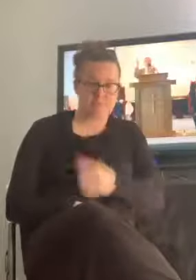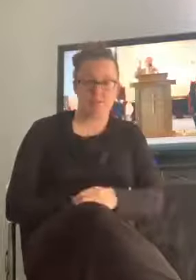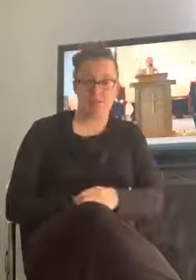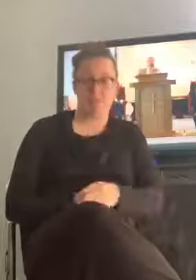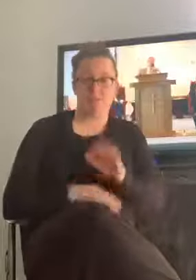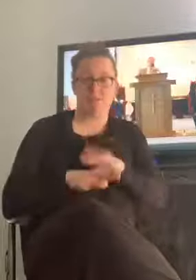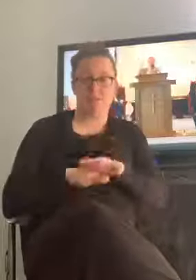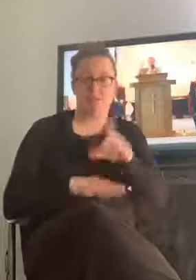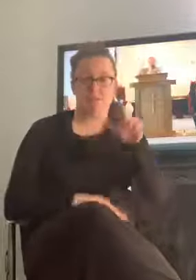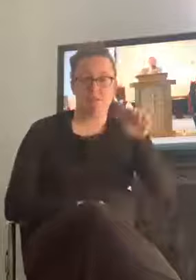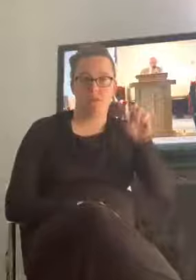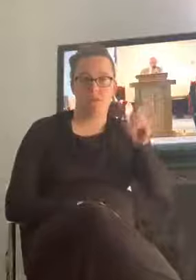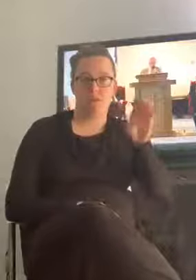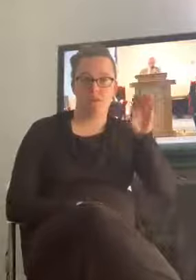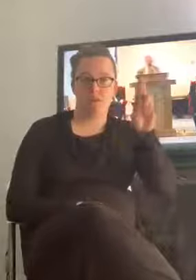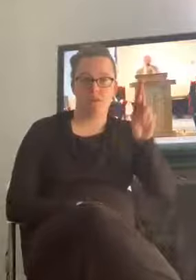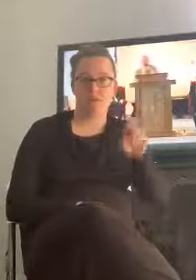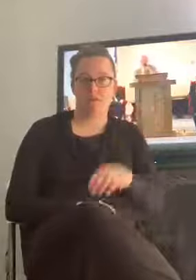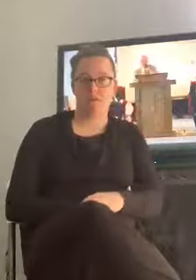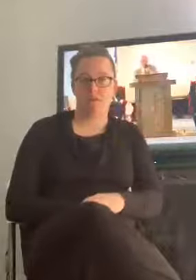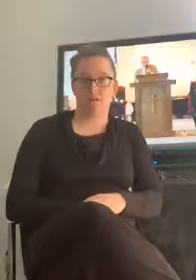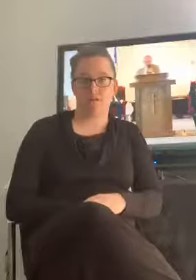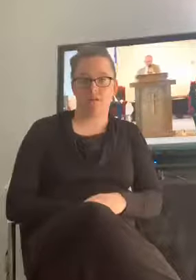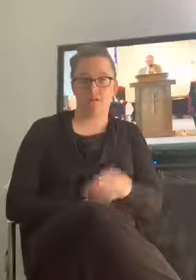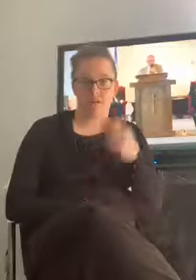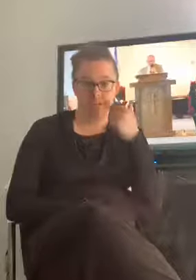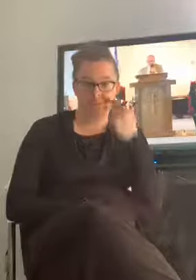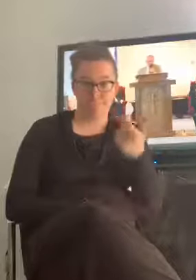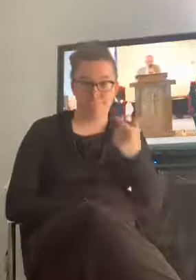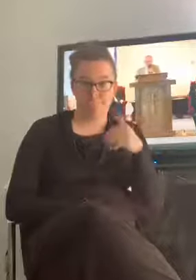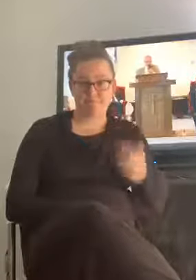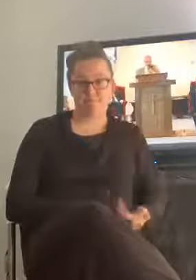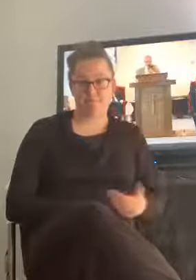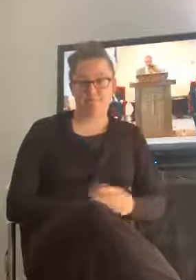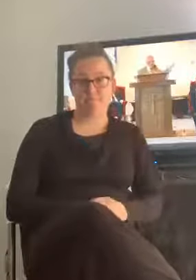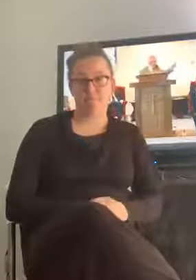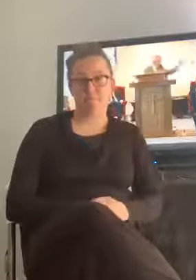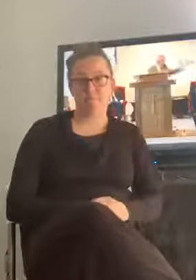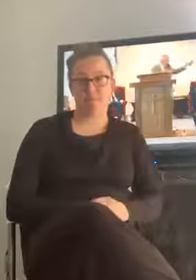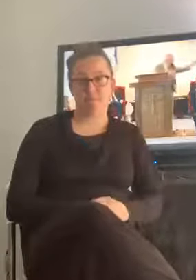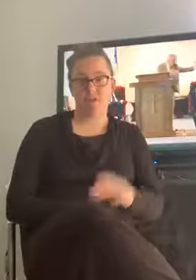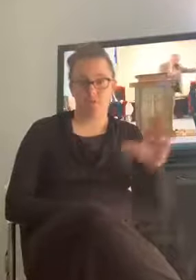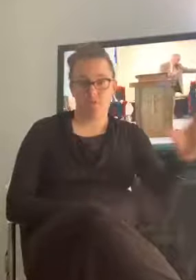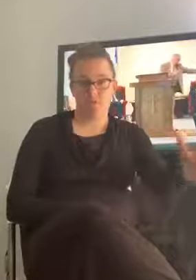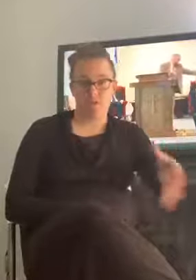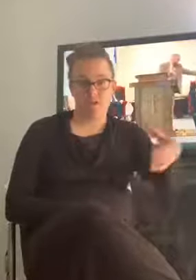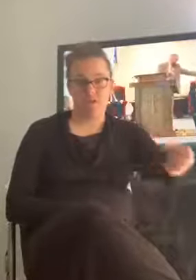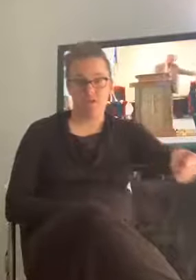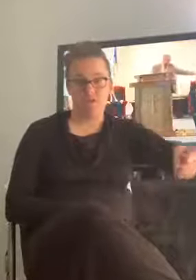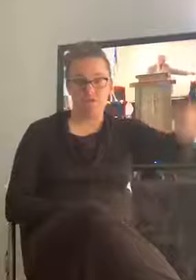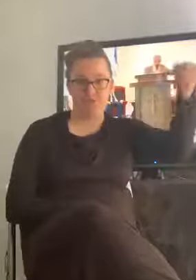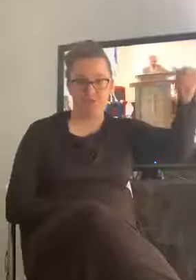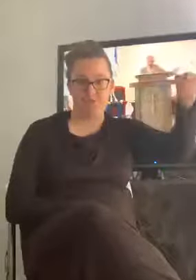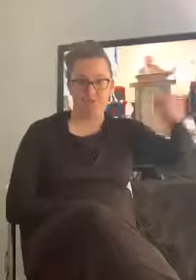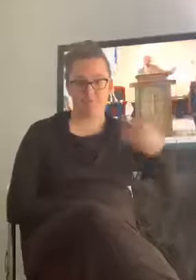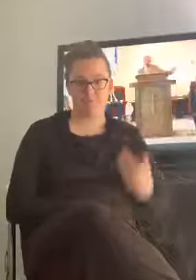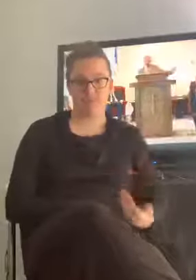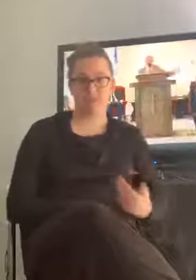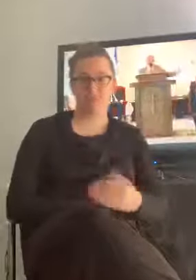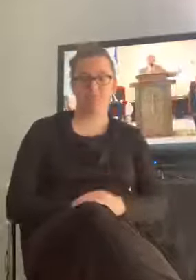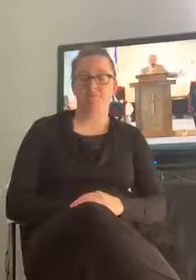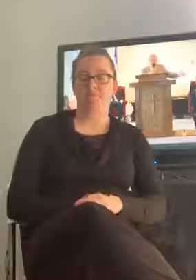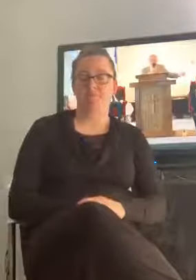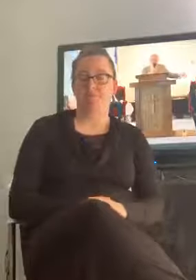was on the ladder to climb up the platform, and he saw me. And he just reached out from the ladder